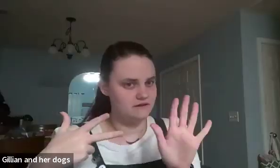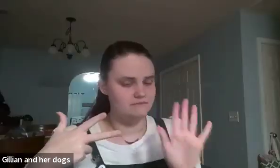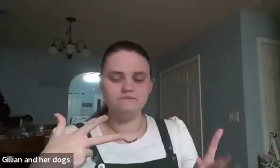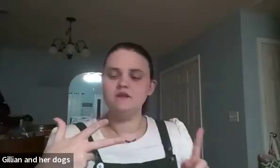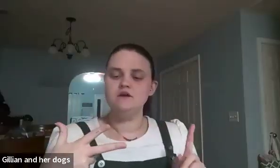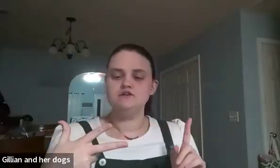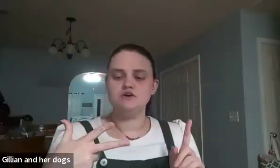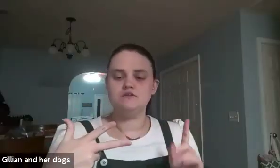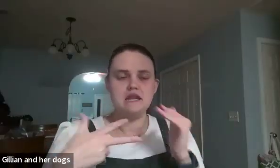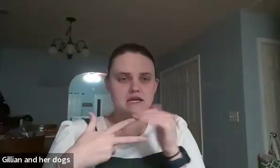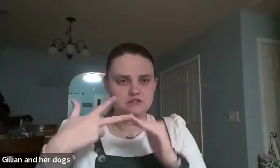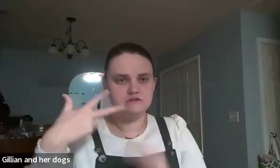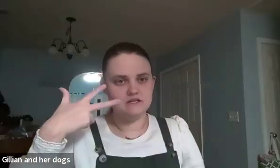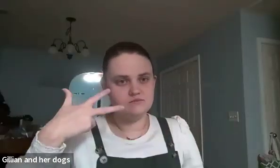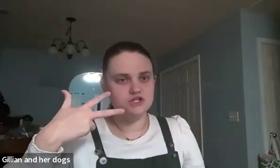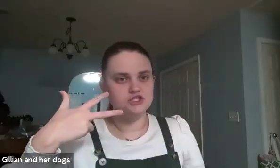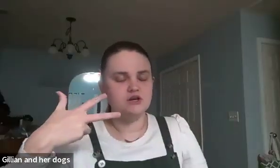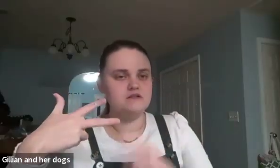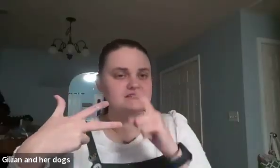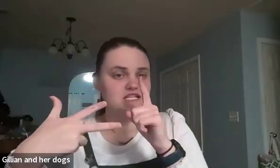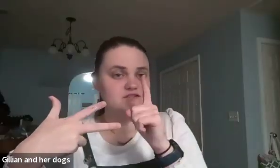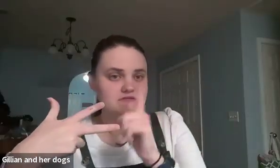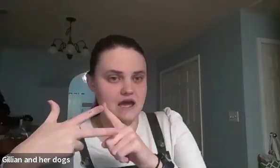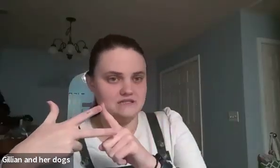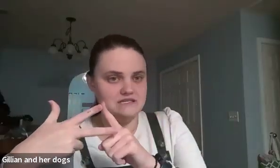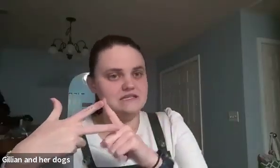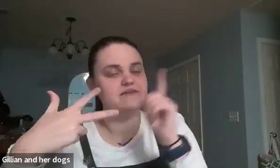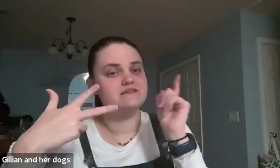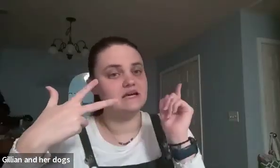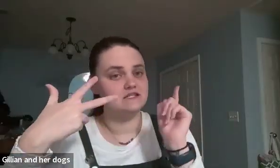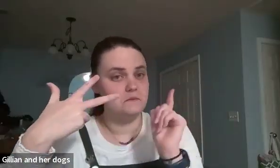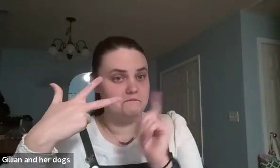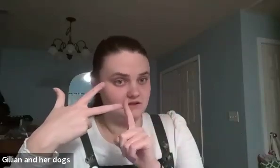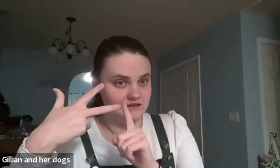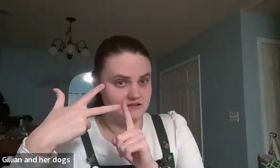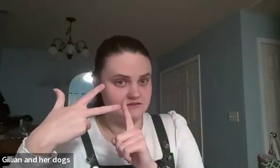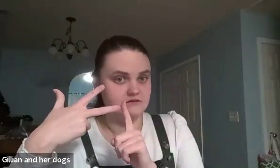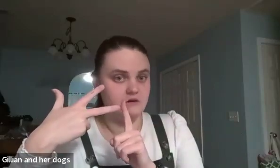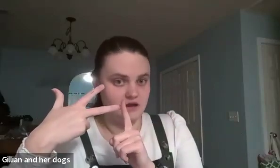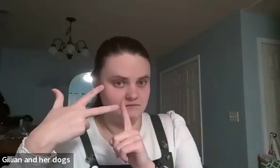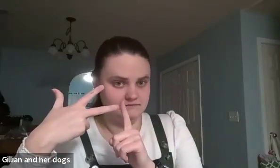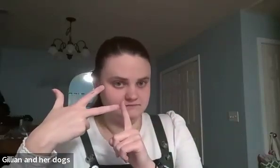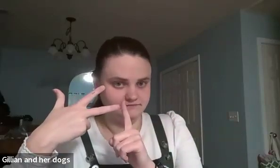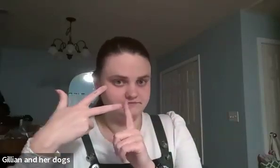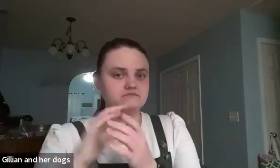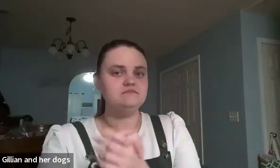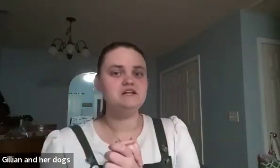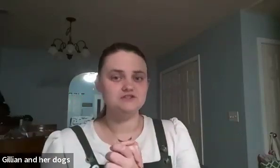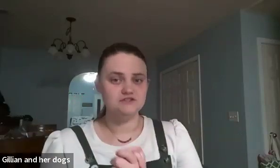feeling. So the next two signs I'm going to show you are the signs for thousands and then the signs for millions. Okay.